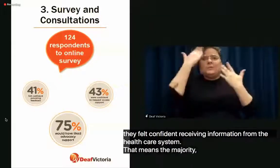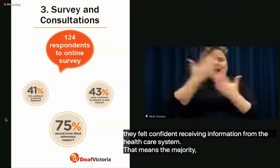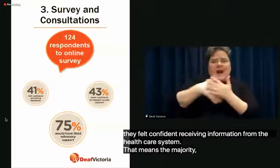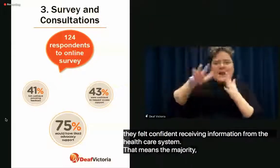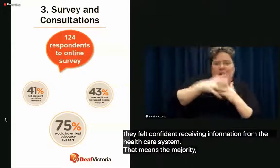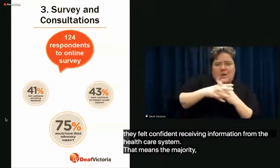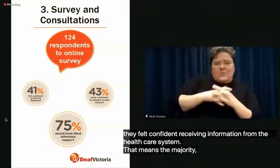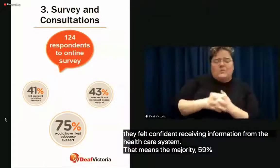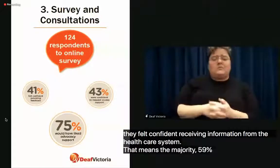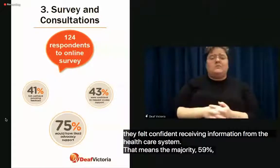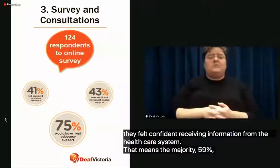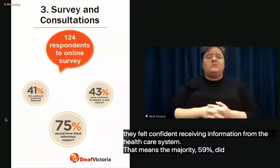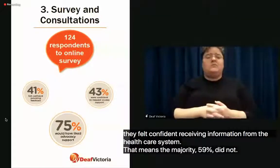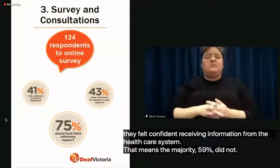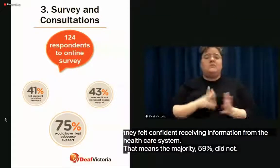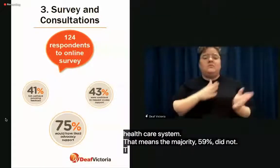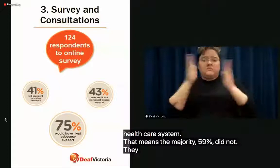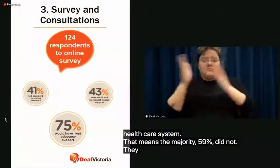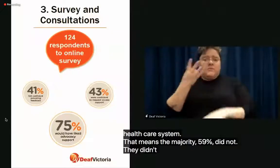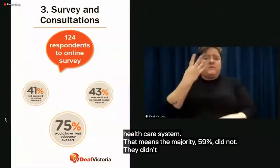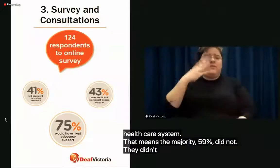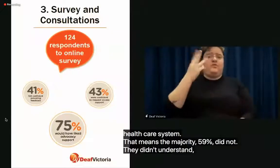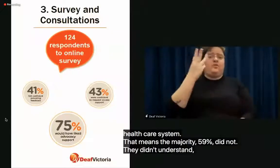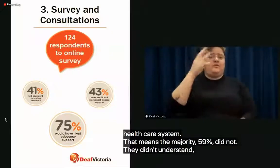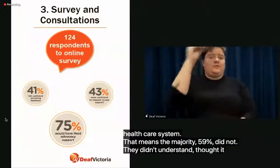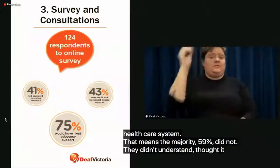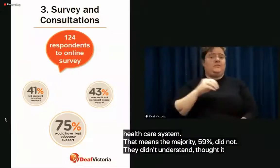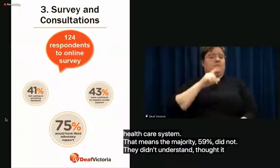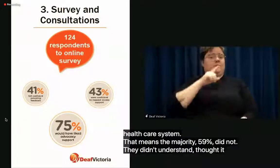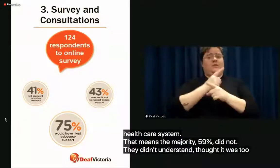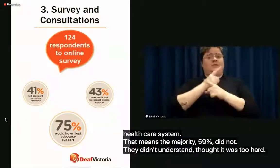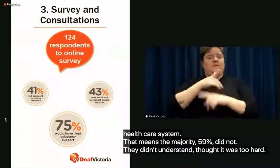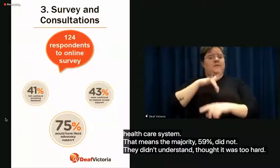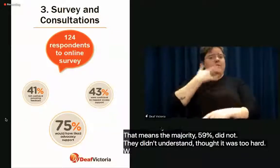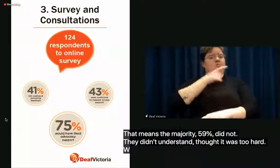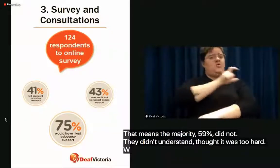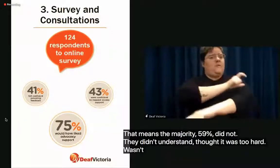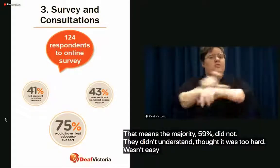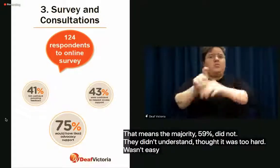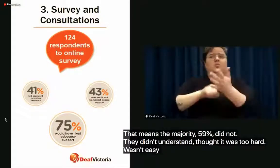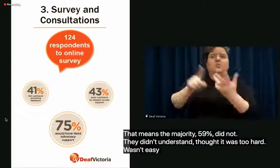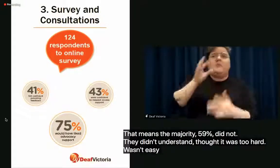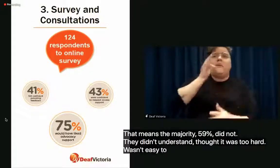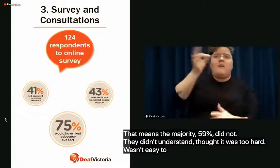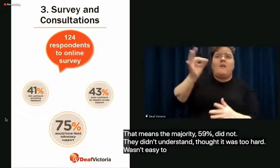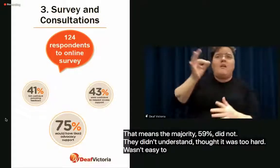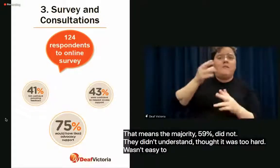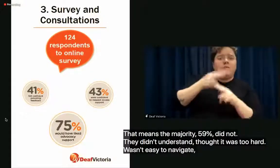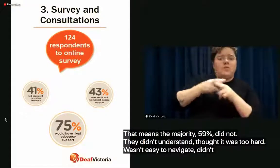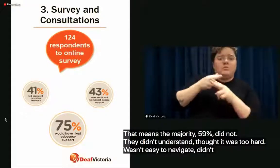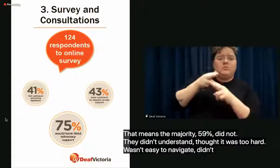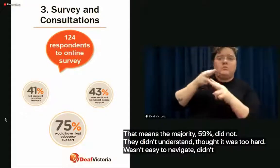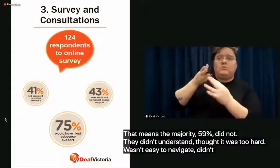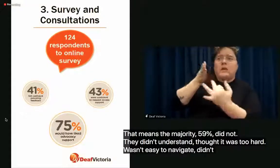was too hard, wasn't easy to navigate, didn't know where to go. 43% of respondents said they felt confident to